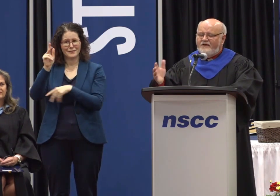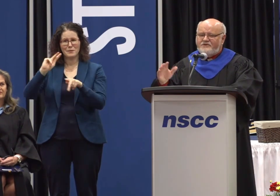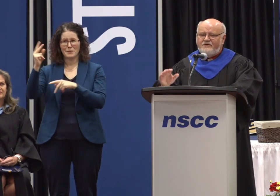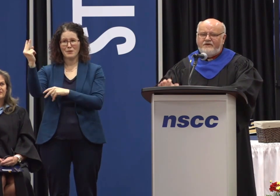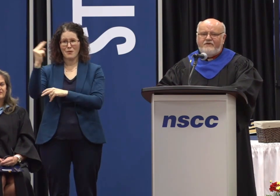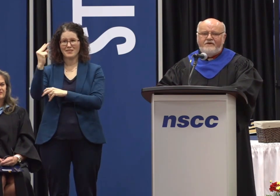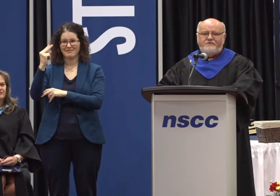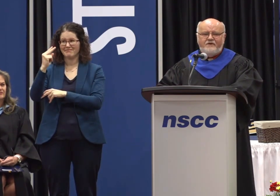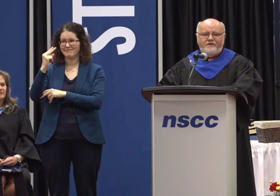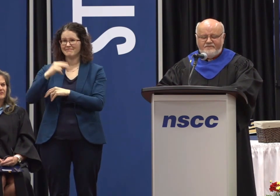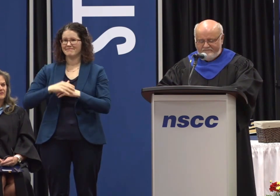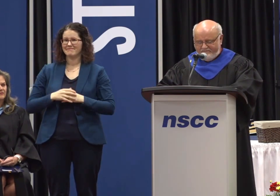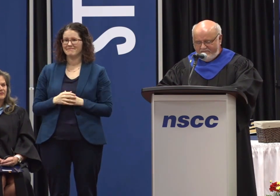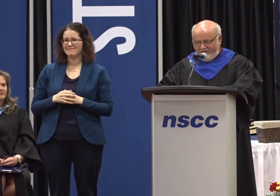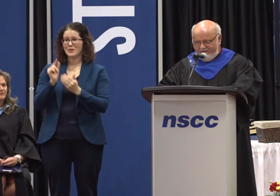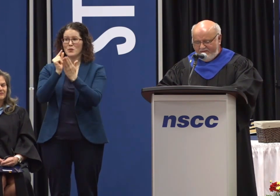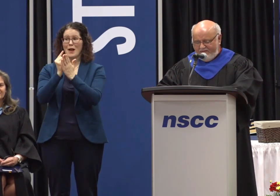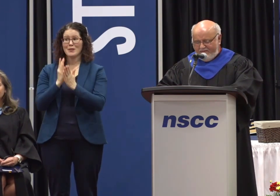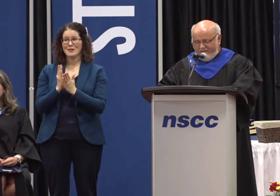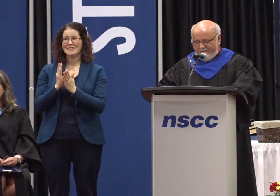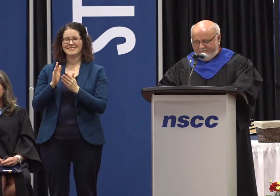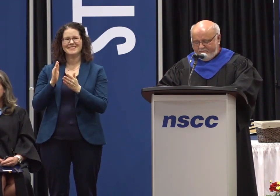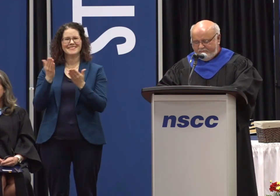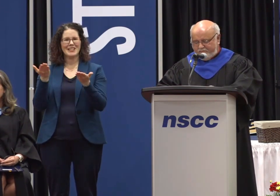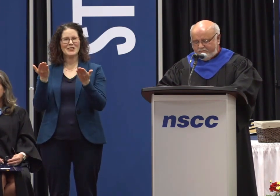We have a Nigerian graduate.